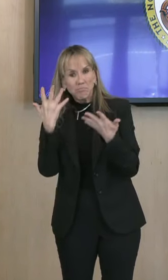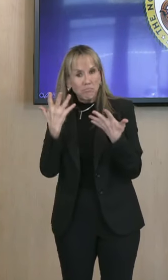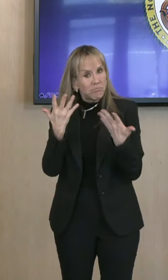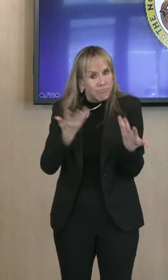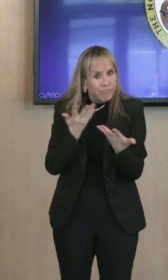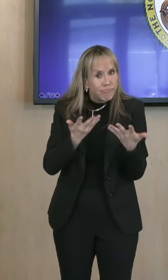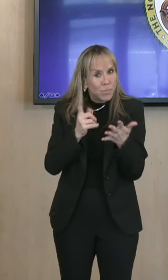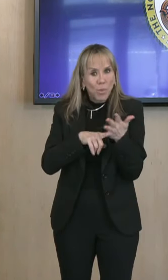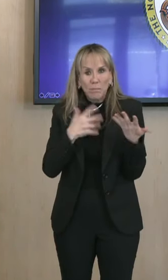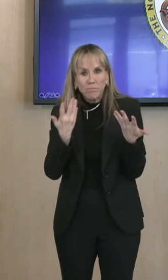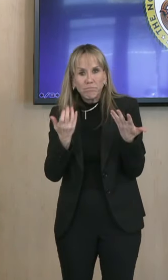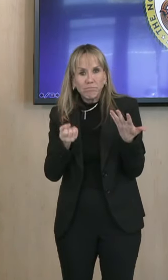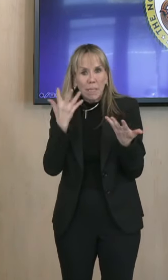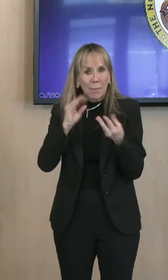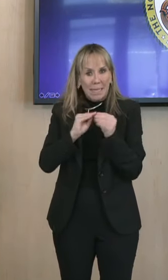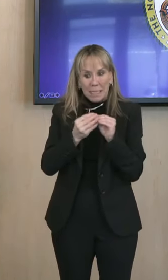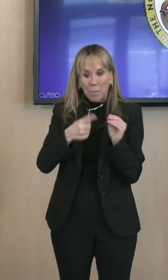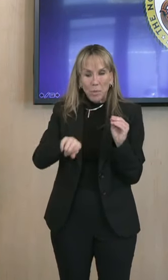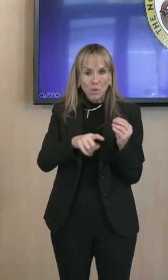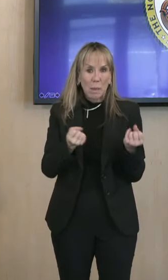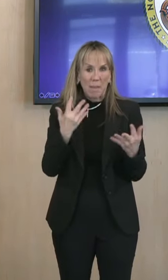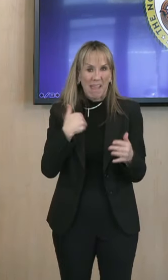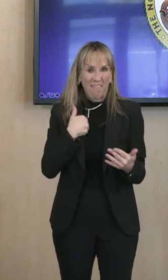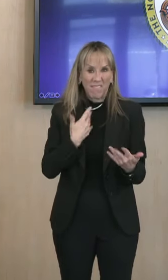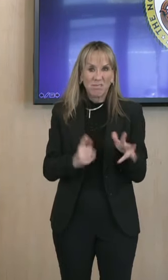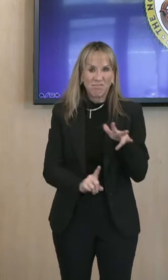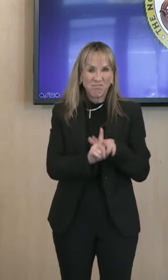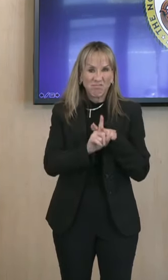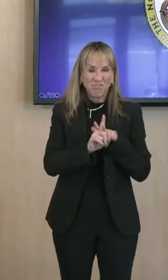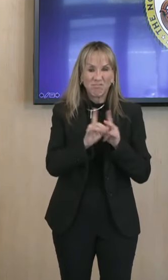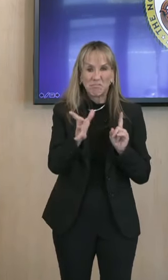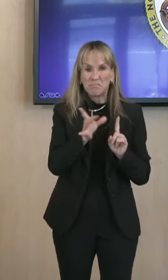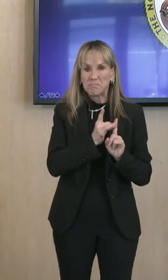results. You want to do it first, Dr. Nick?